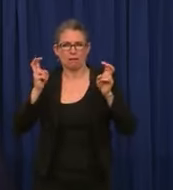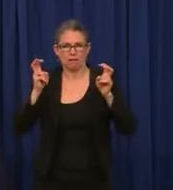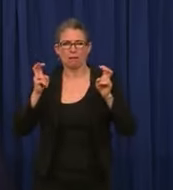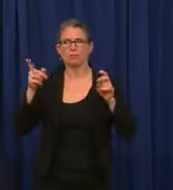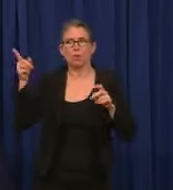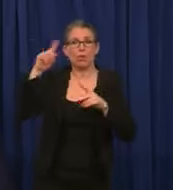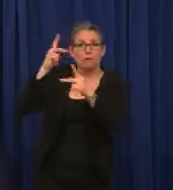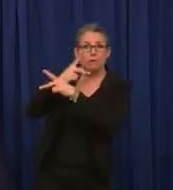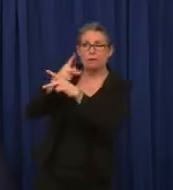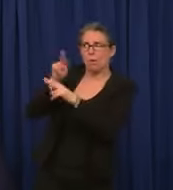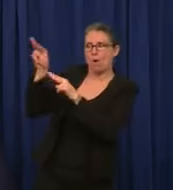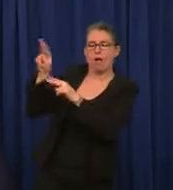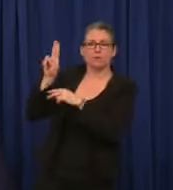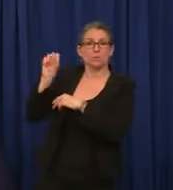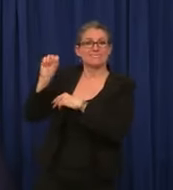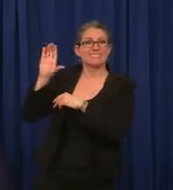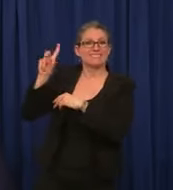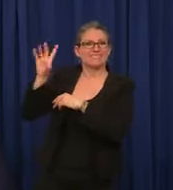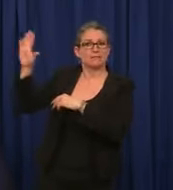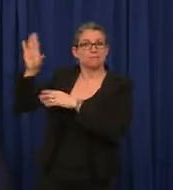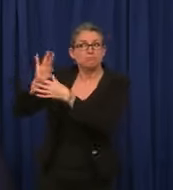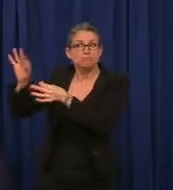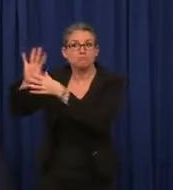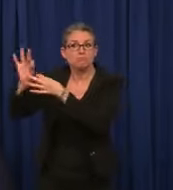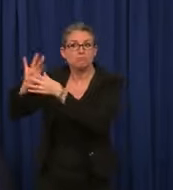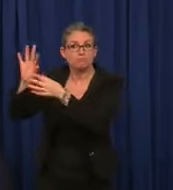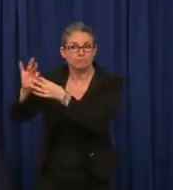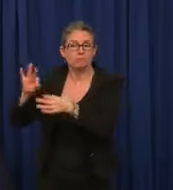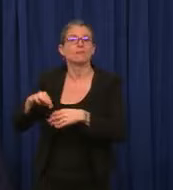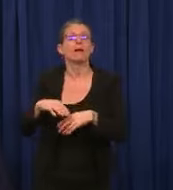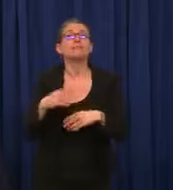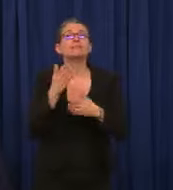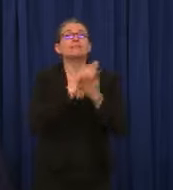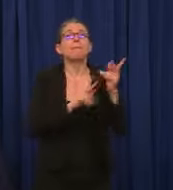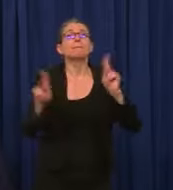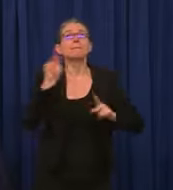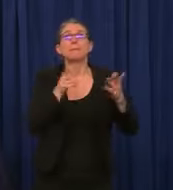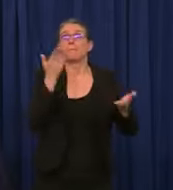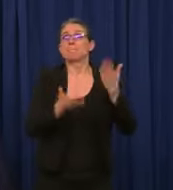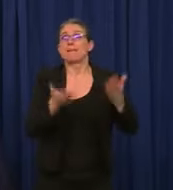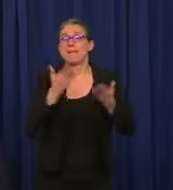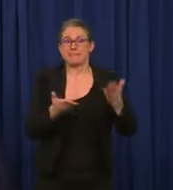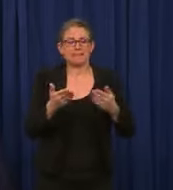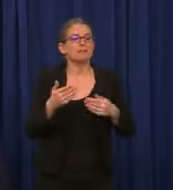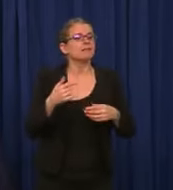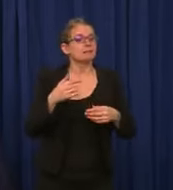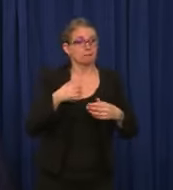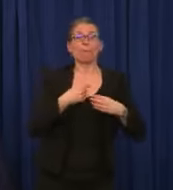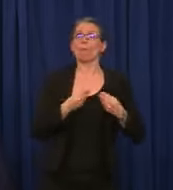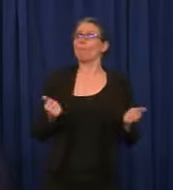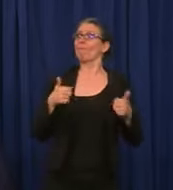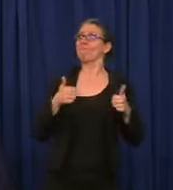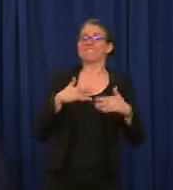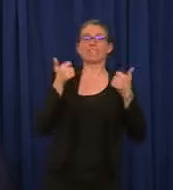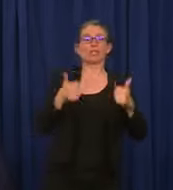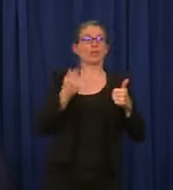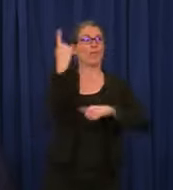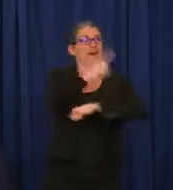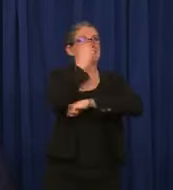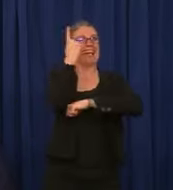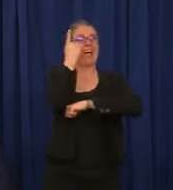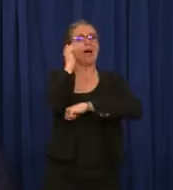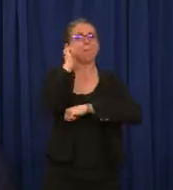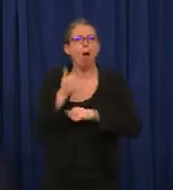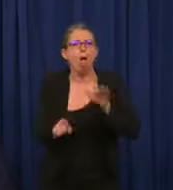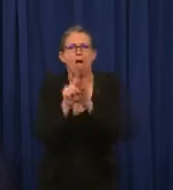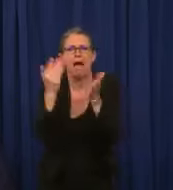CDC's website, our field epidemiologists say to patients, you have satisfied this criteria to show